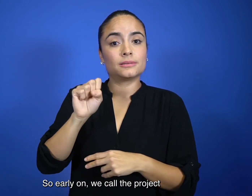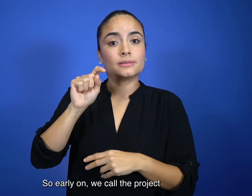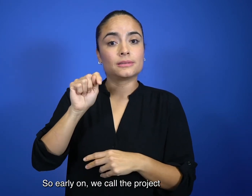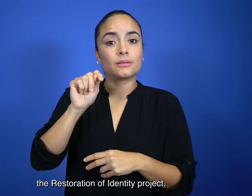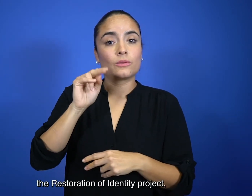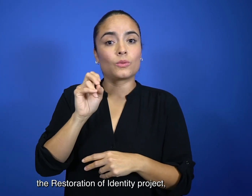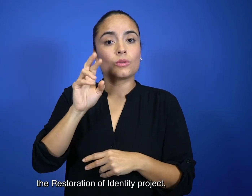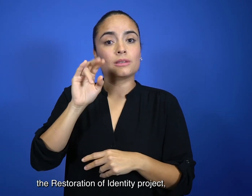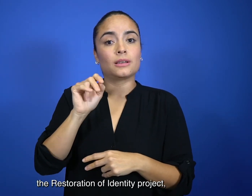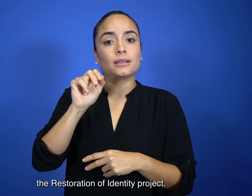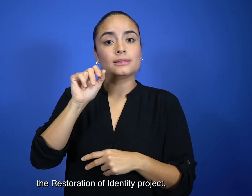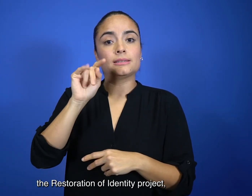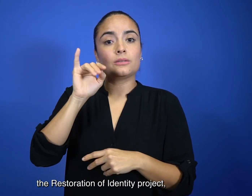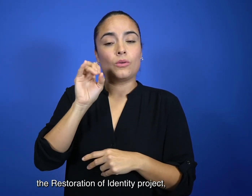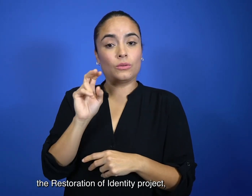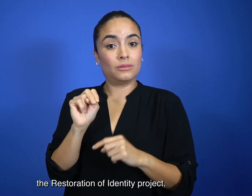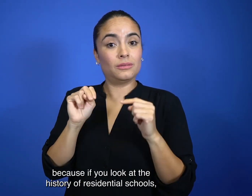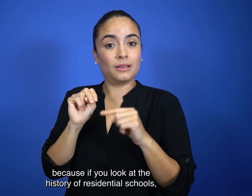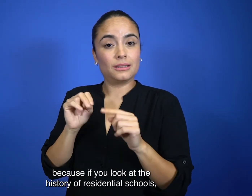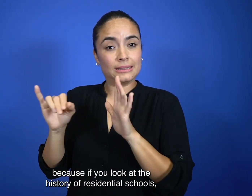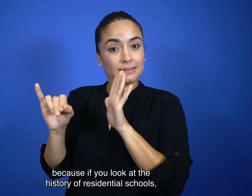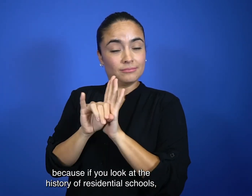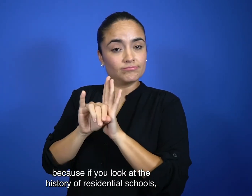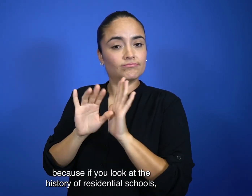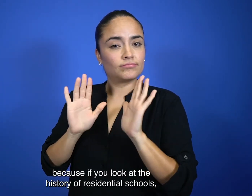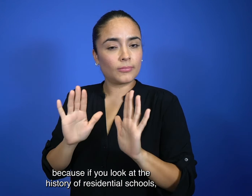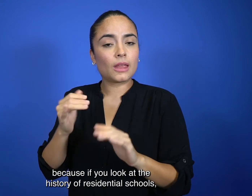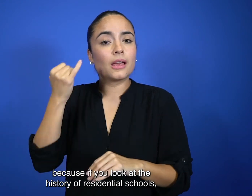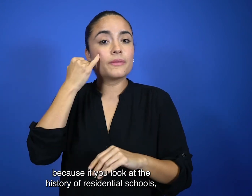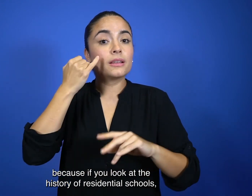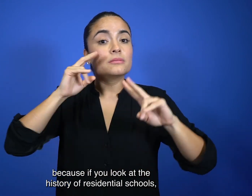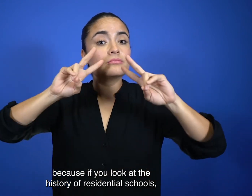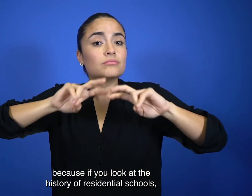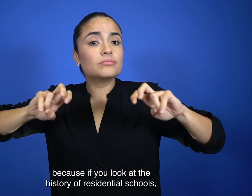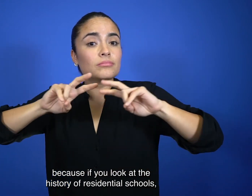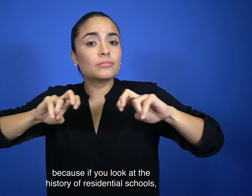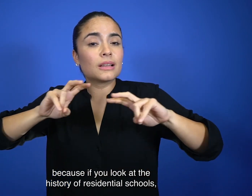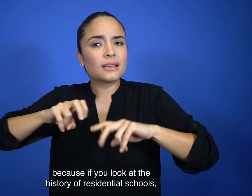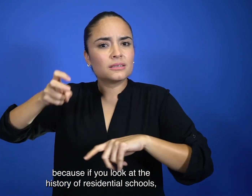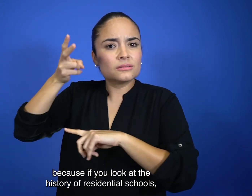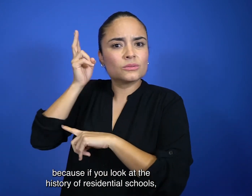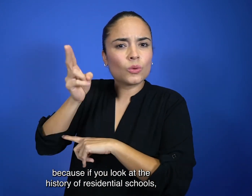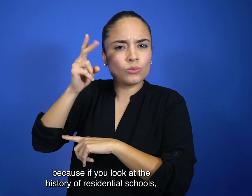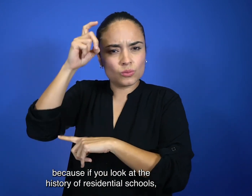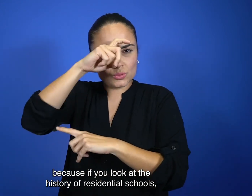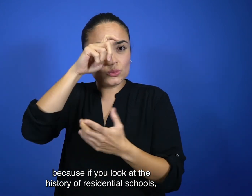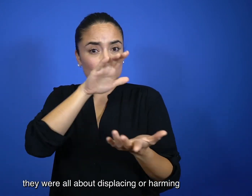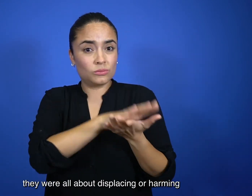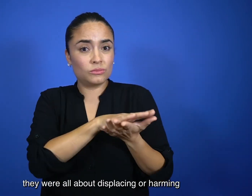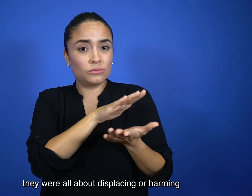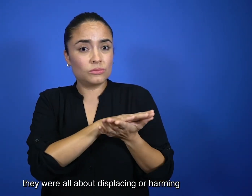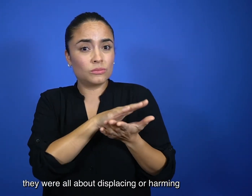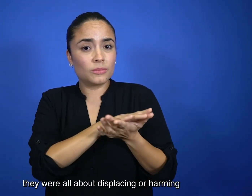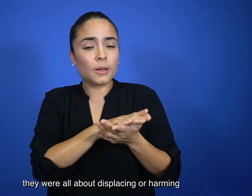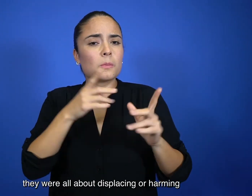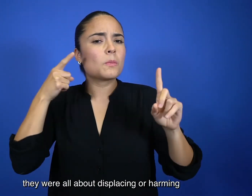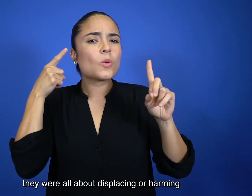the Restoration of Identity Project because if you look at the history of residential schools, they were all